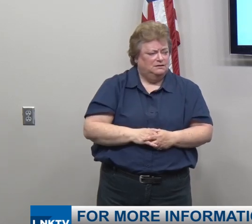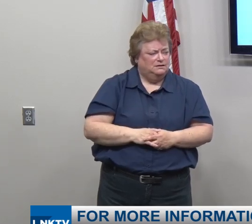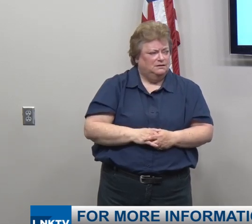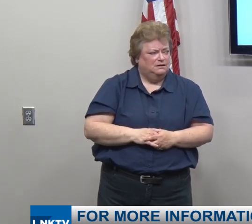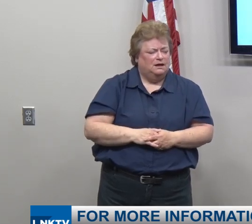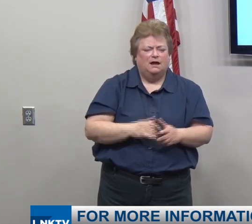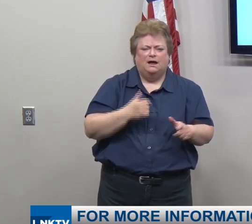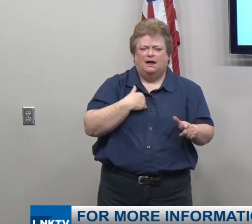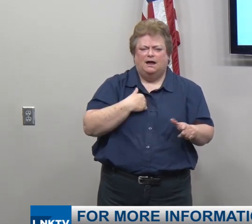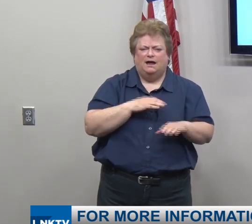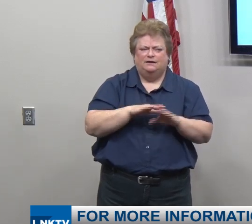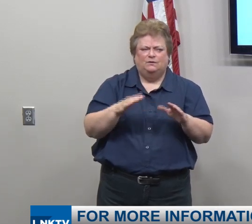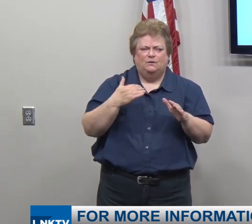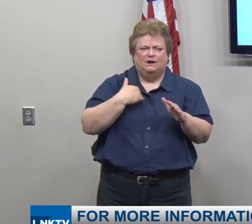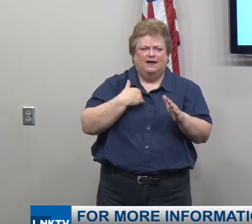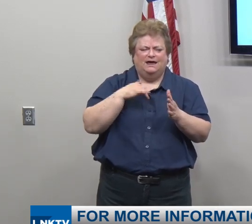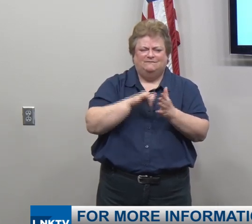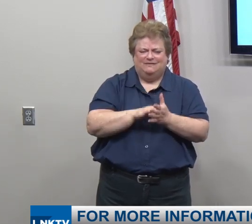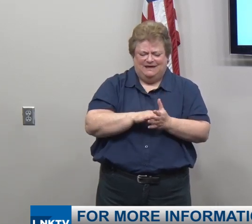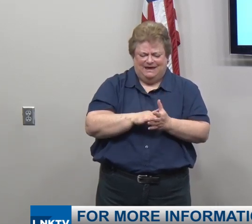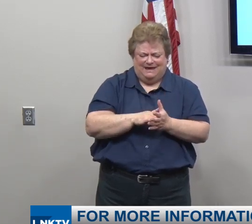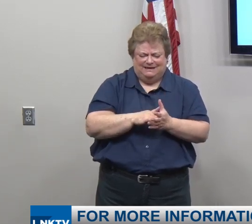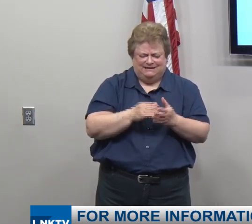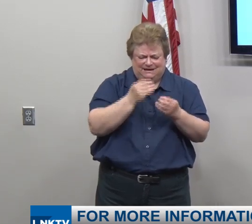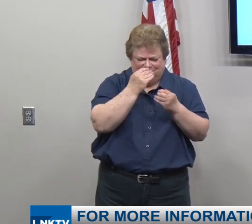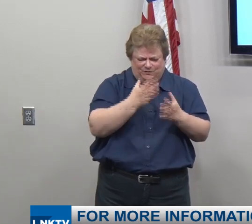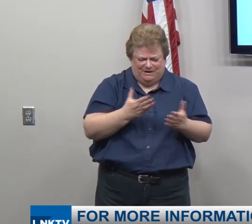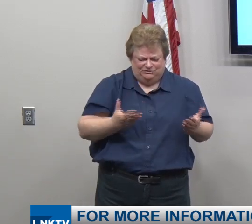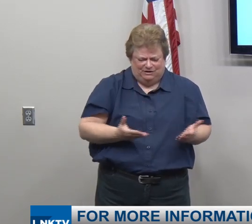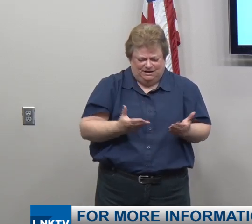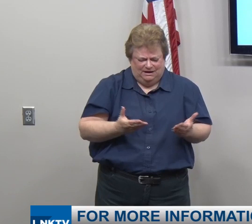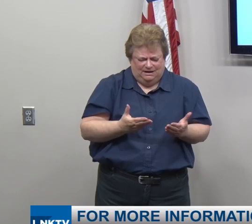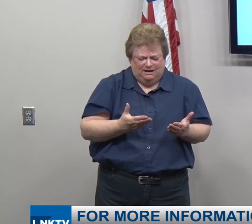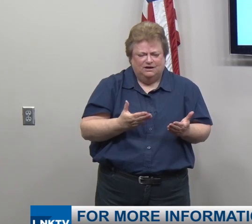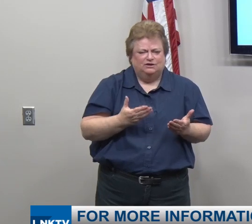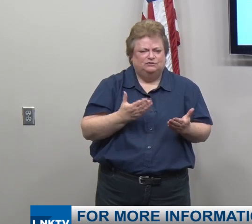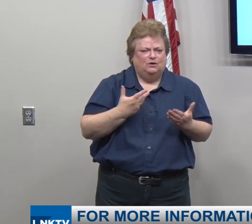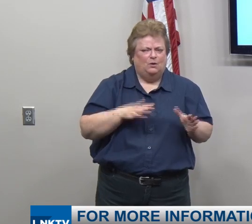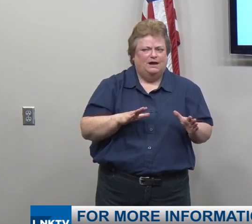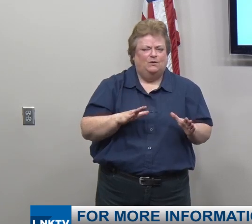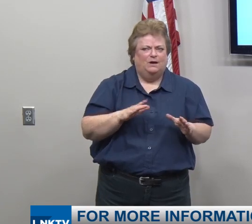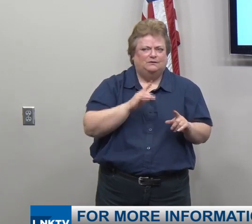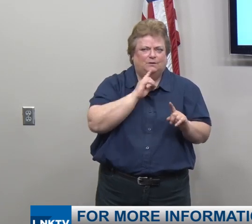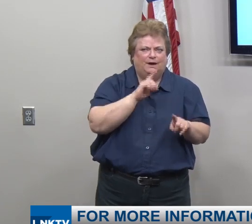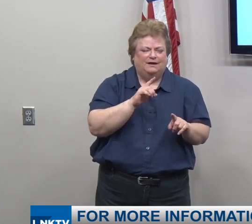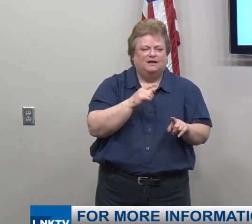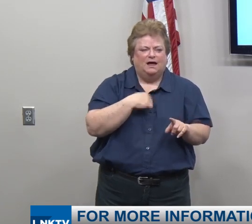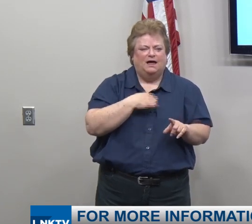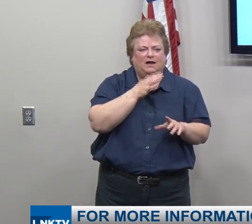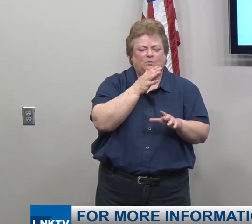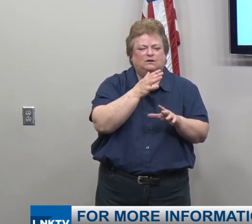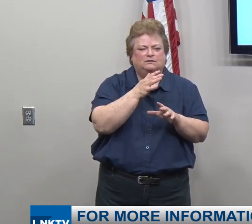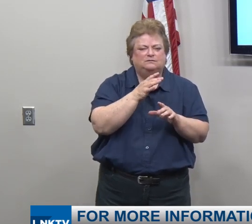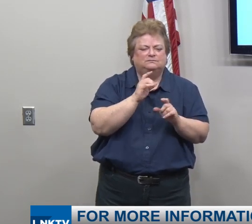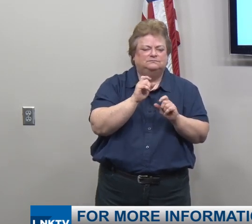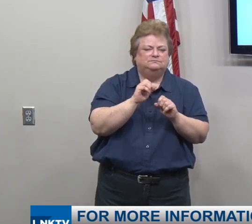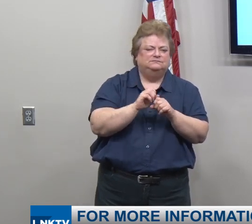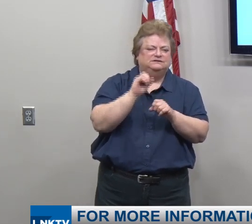I don't have those right in front of me, but I don't want to answer off the top of my head. I'll get you a